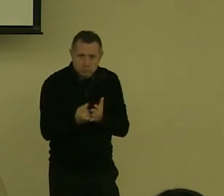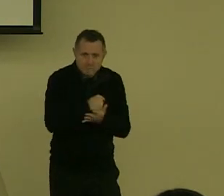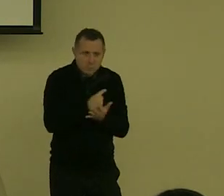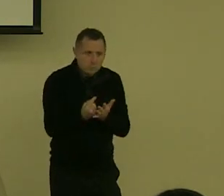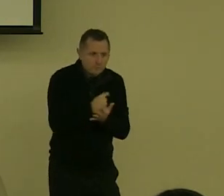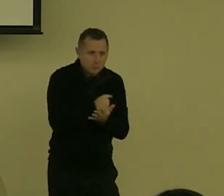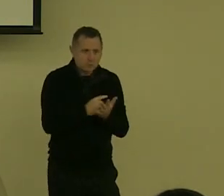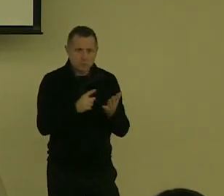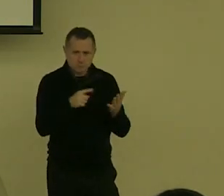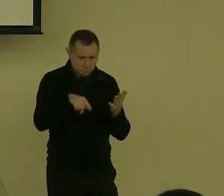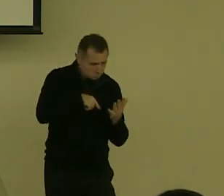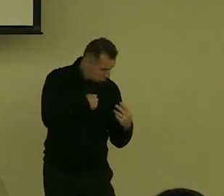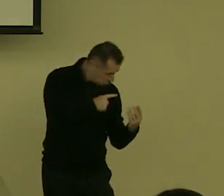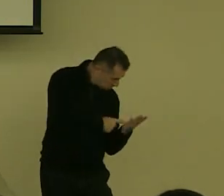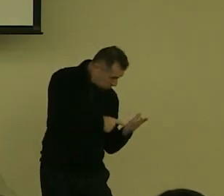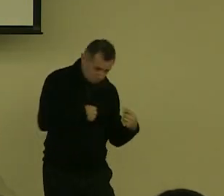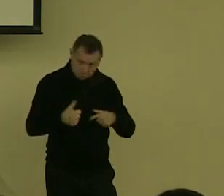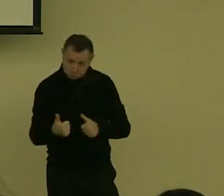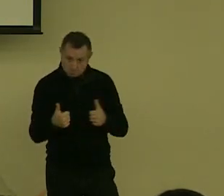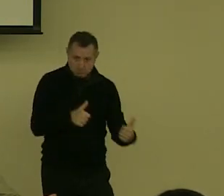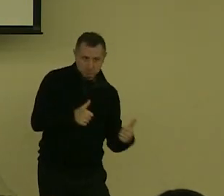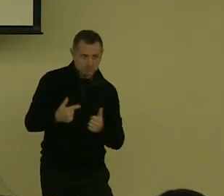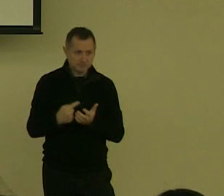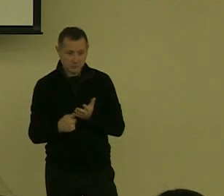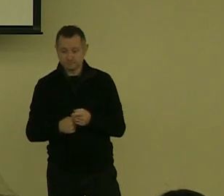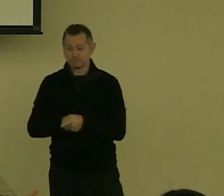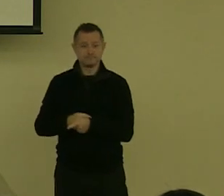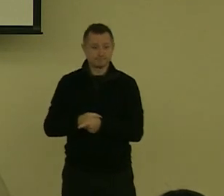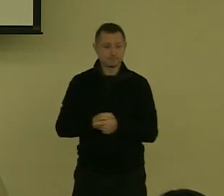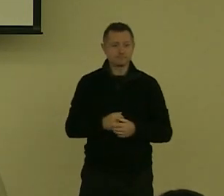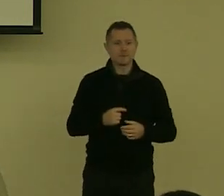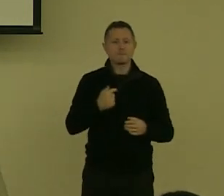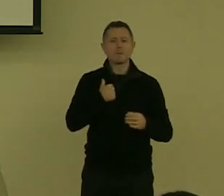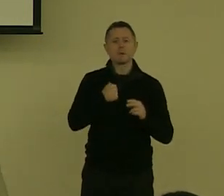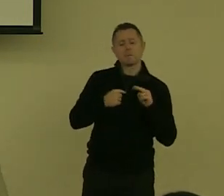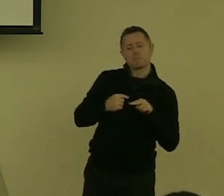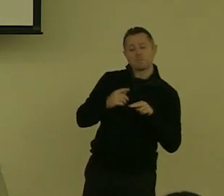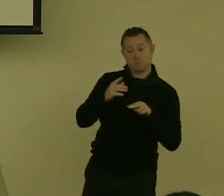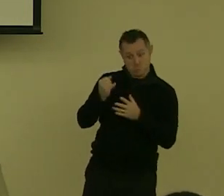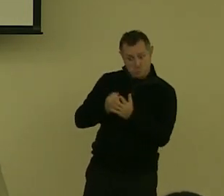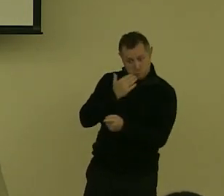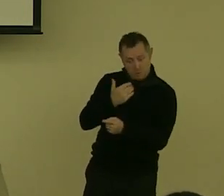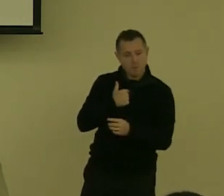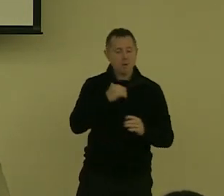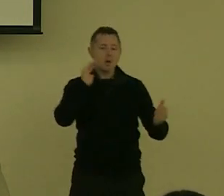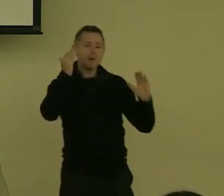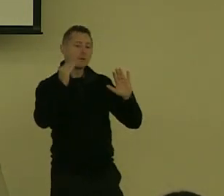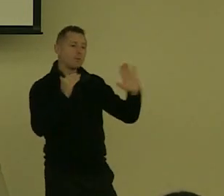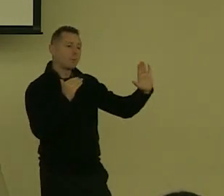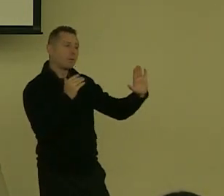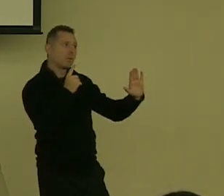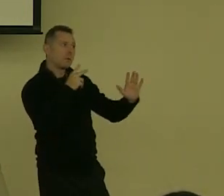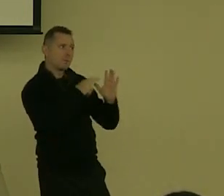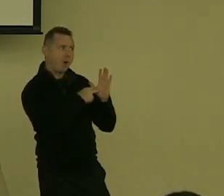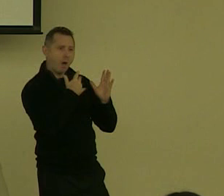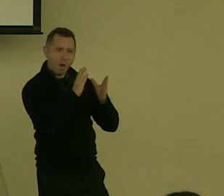his work on Cyborg. You can see him on your displays here. Robert, we really appreciate your